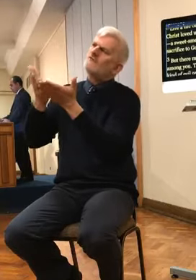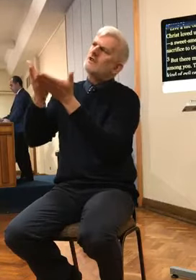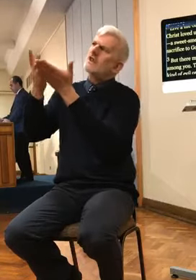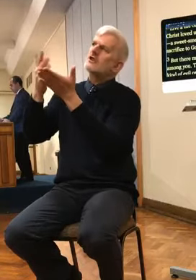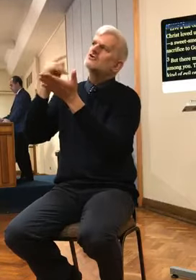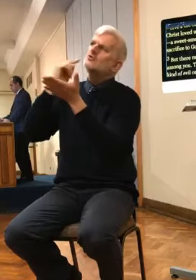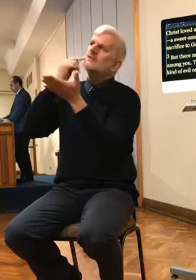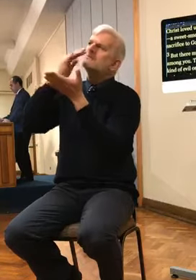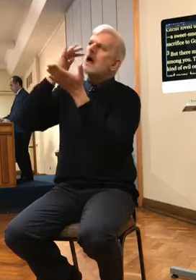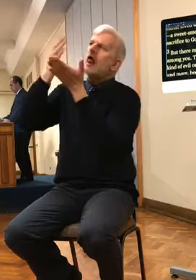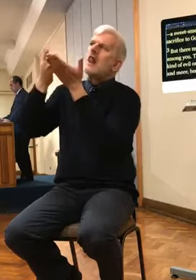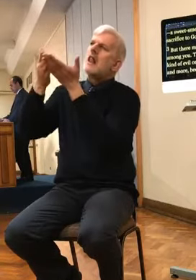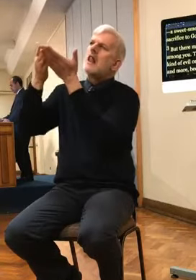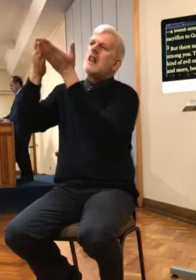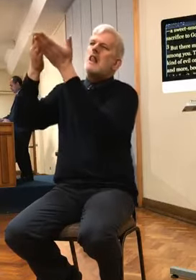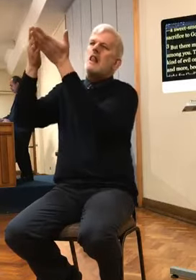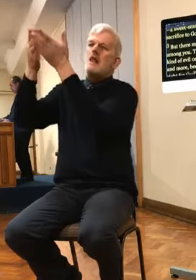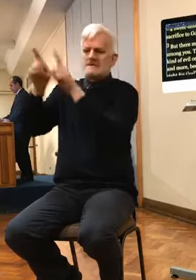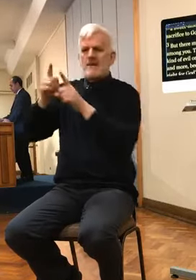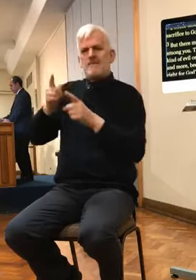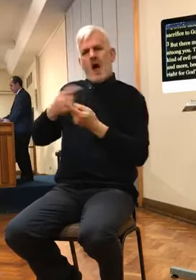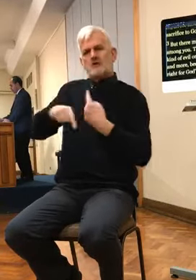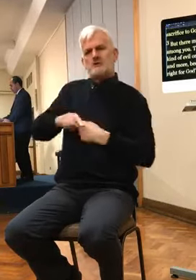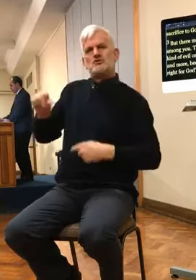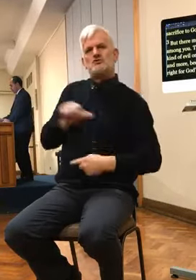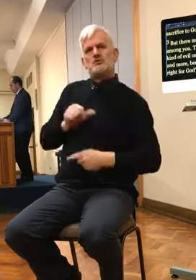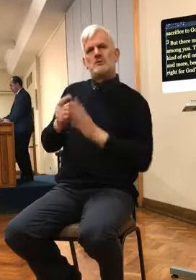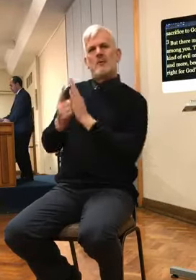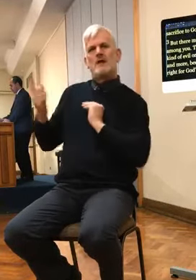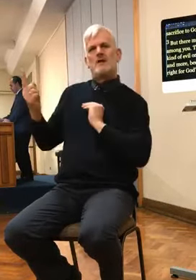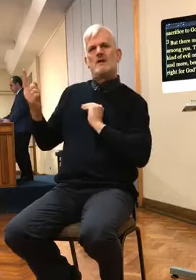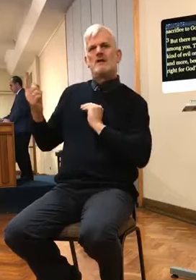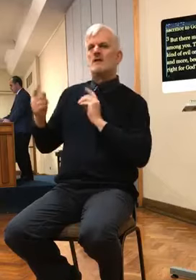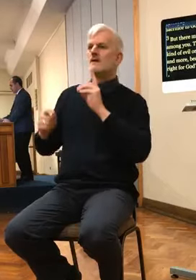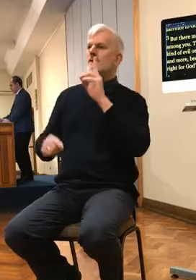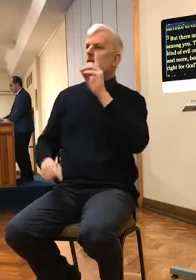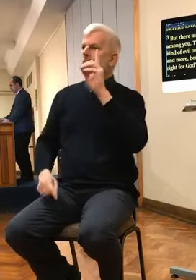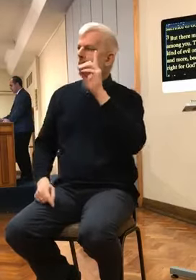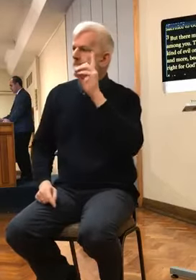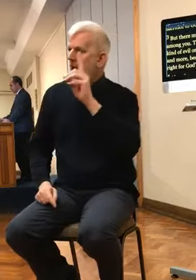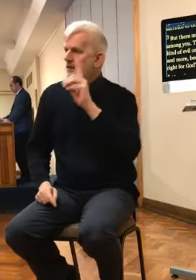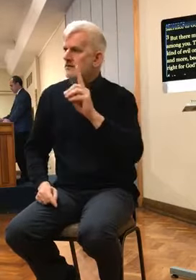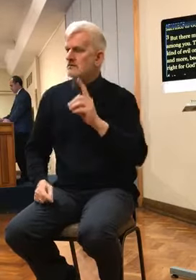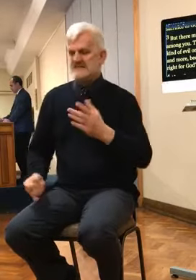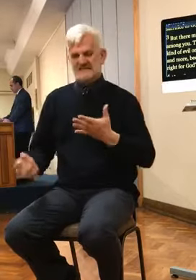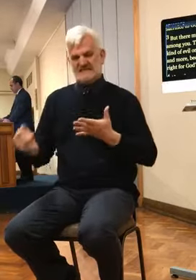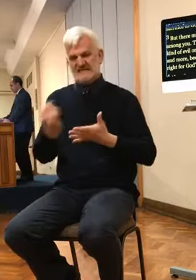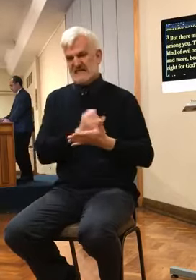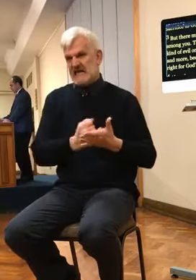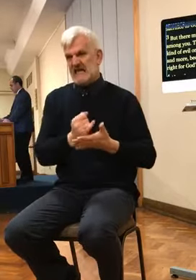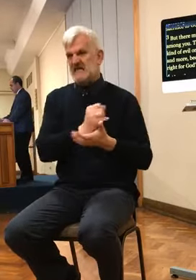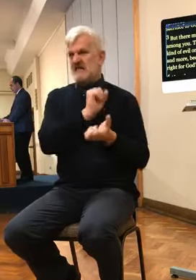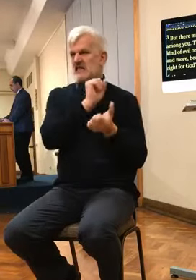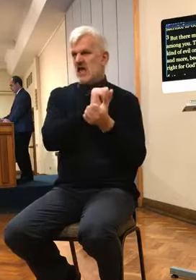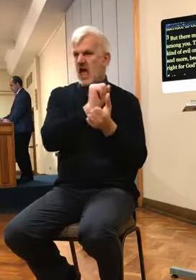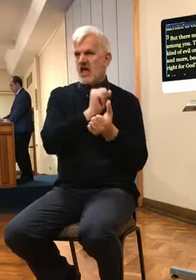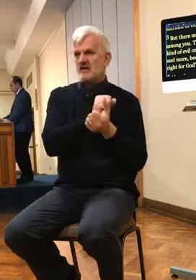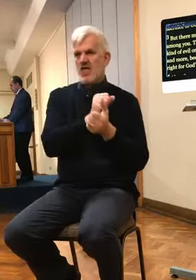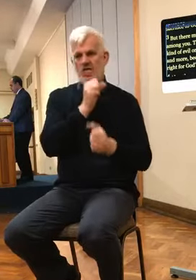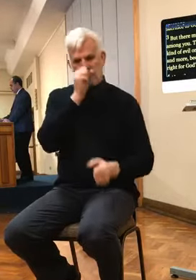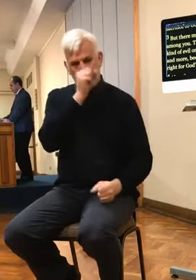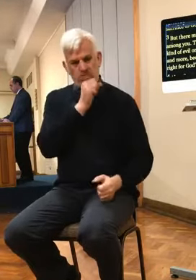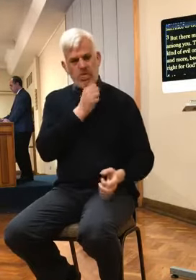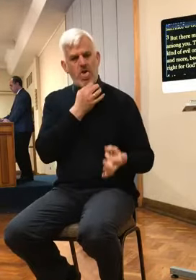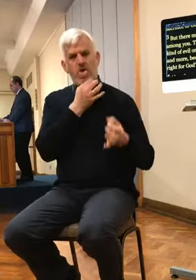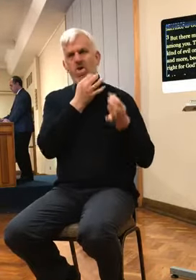But fornication and all uncleanness and all covetousness, let it not